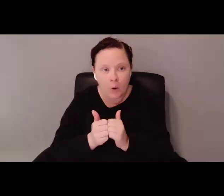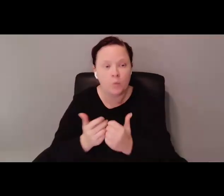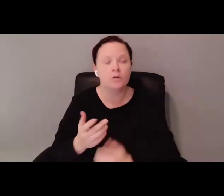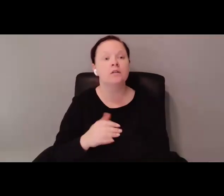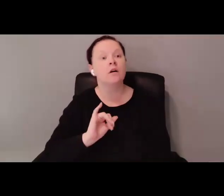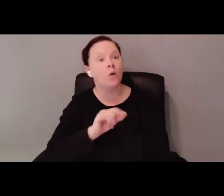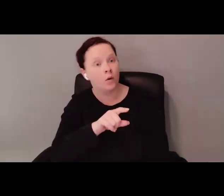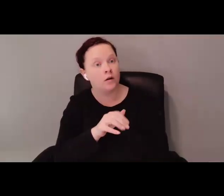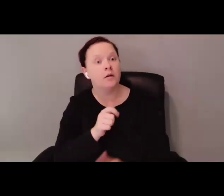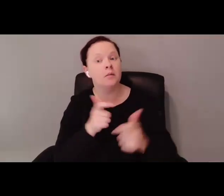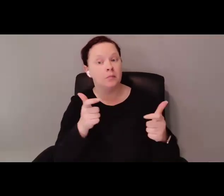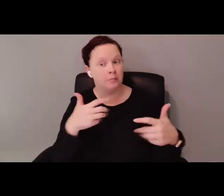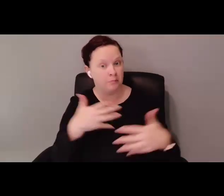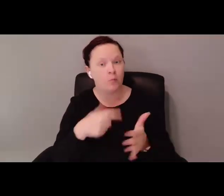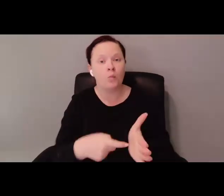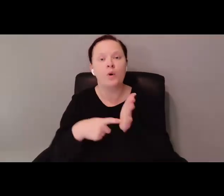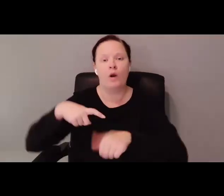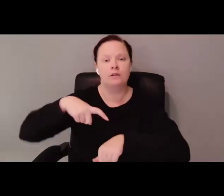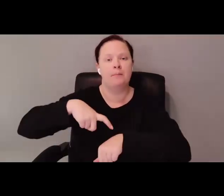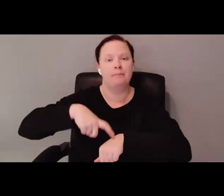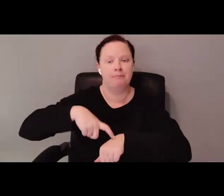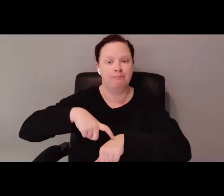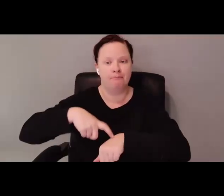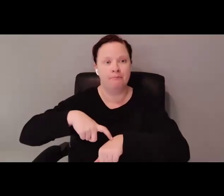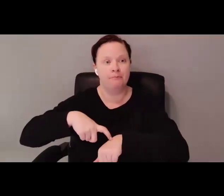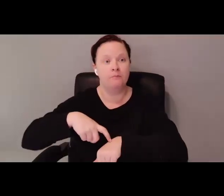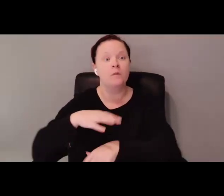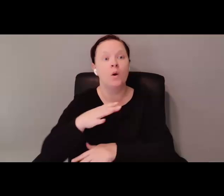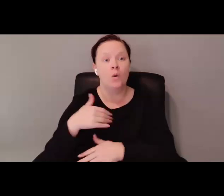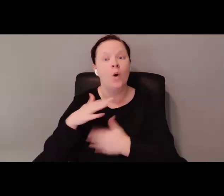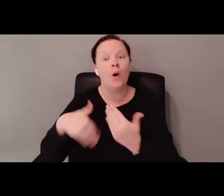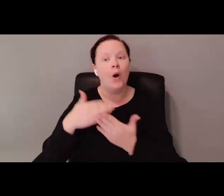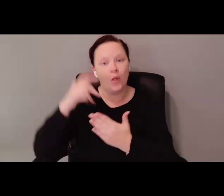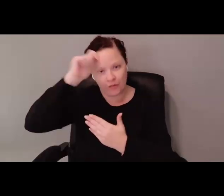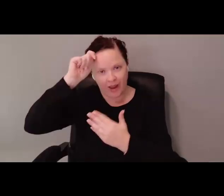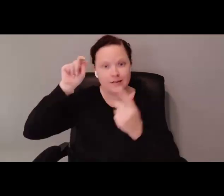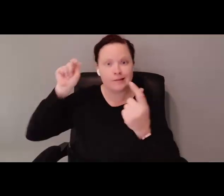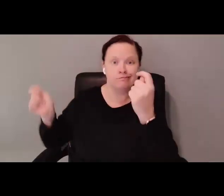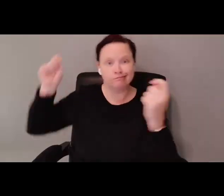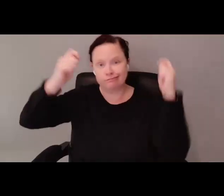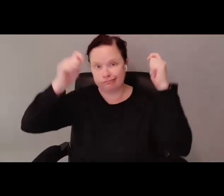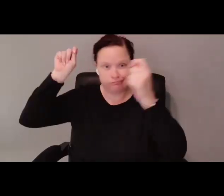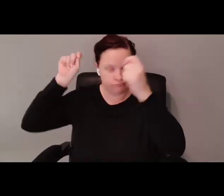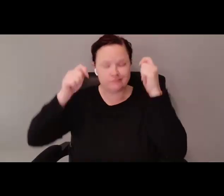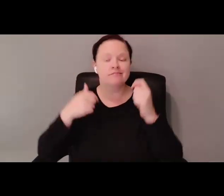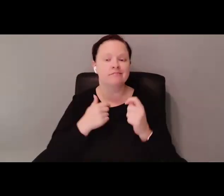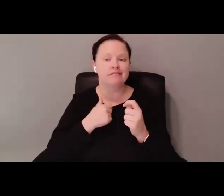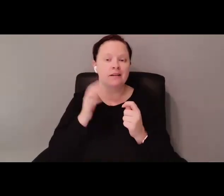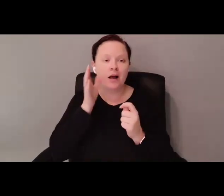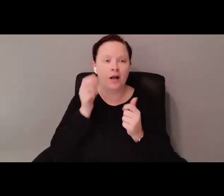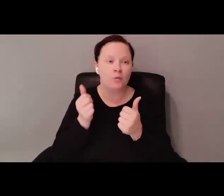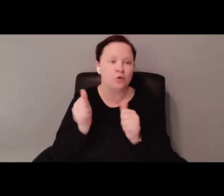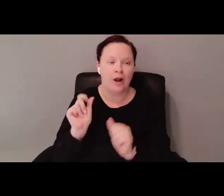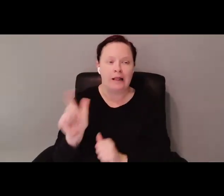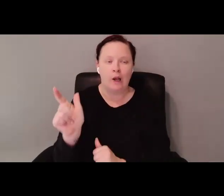Oh, biggest fear will require too much time. Oh, wearing all the hats. Oh, yay. So I'm going to try to put all the hats